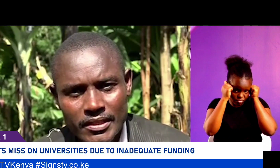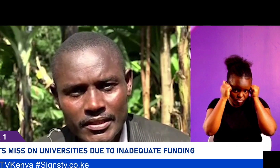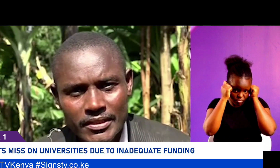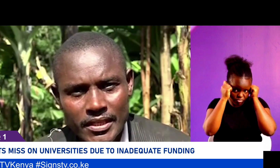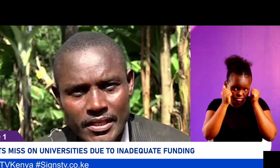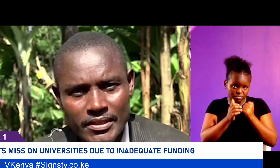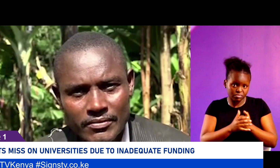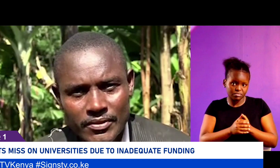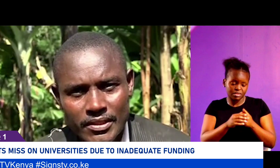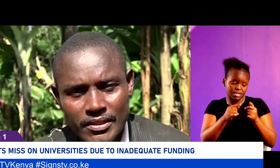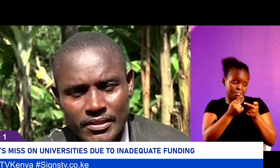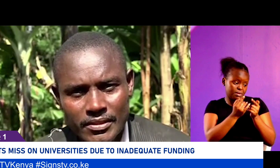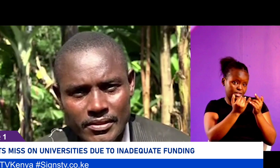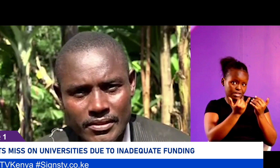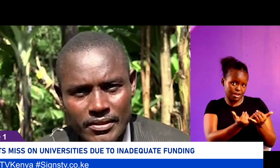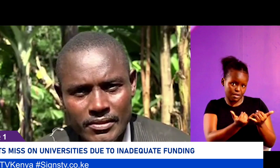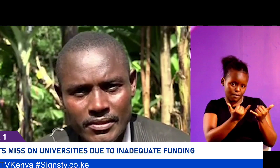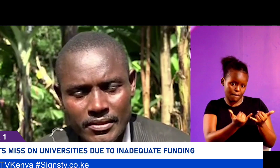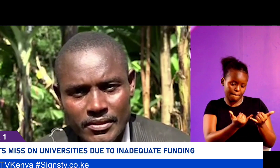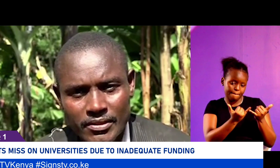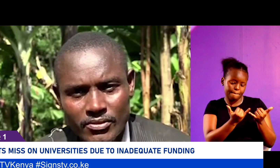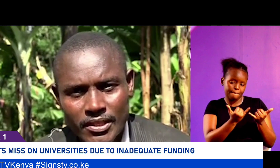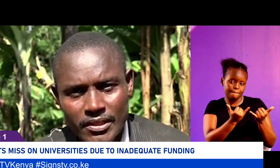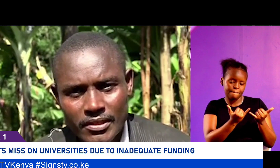Lakini saa hii vile niko na